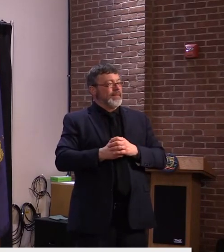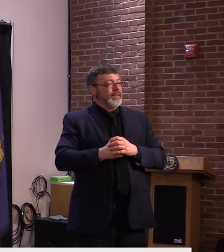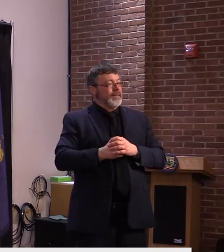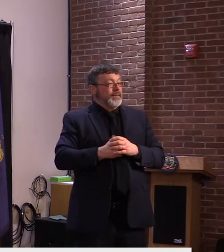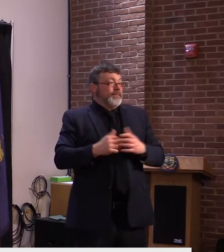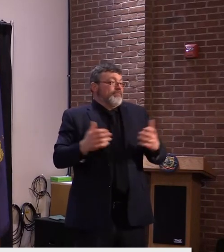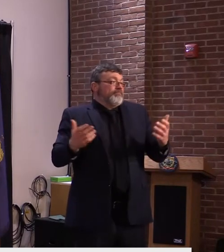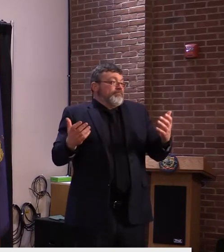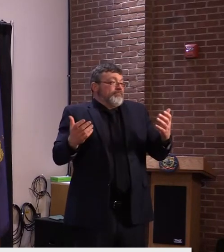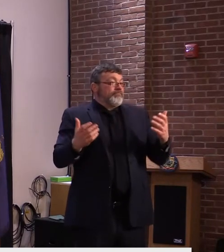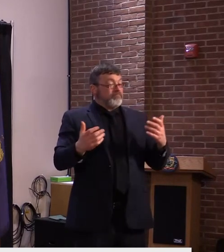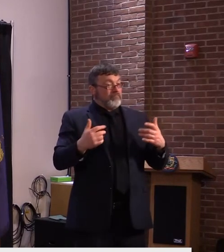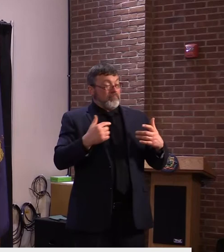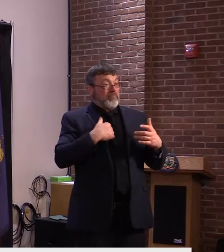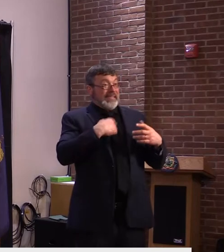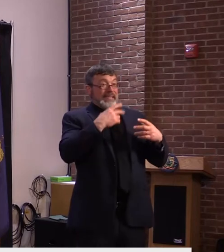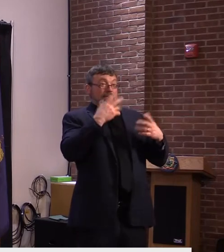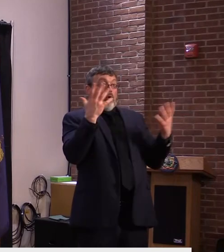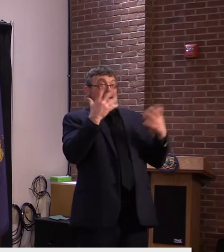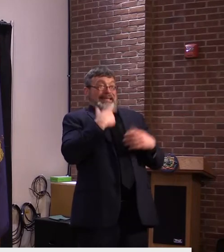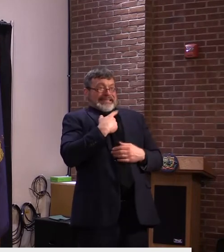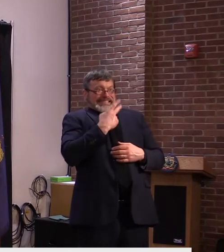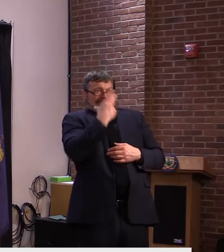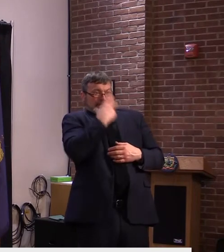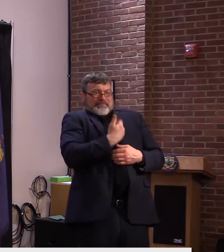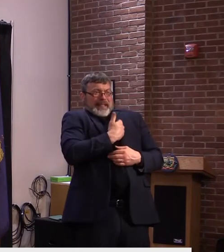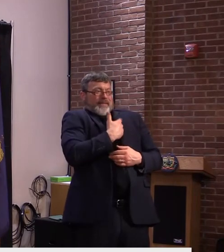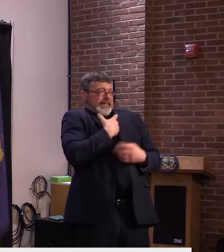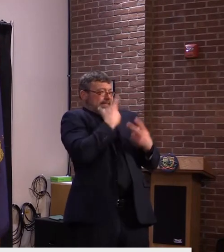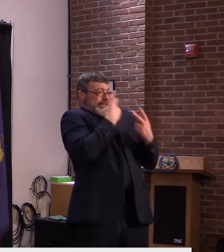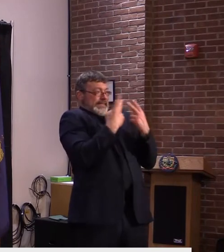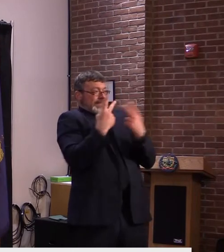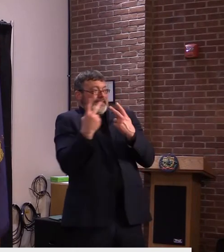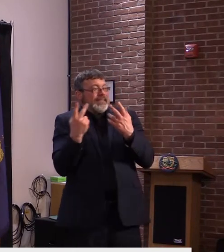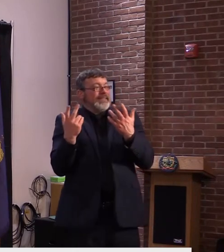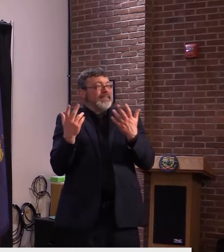seen is that that nice expanded immunity that